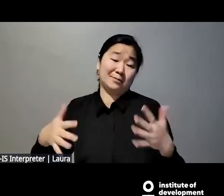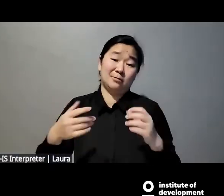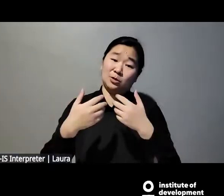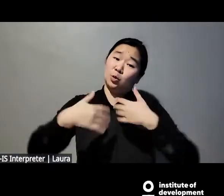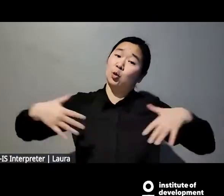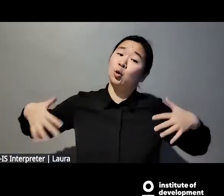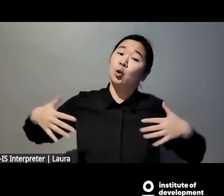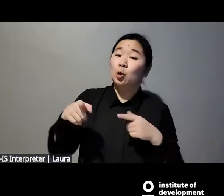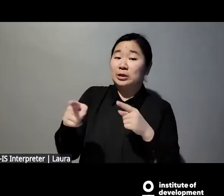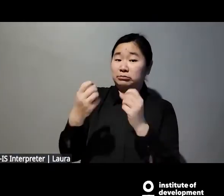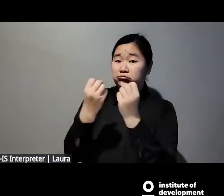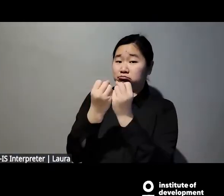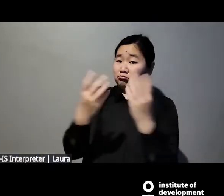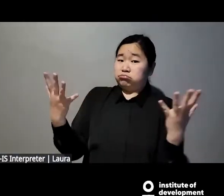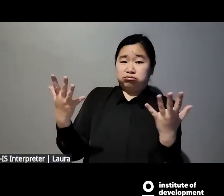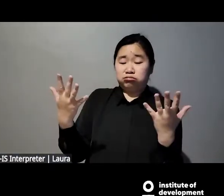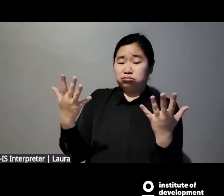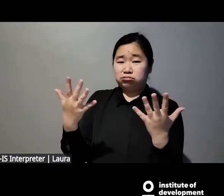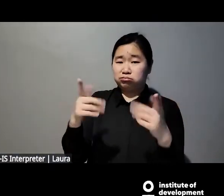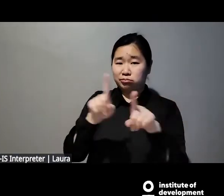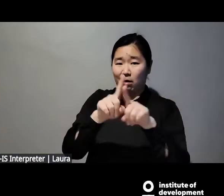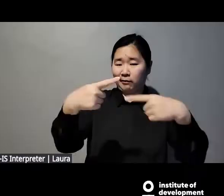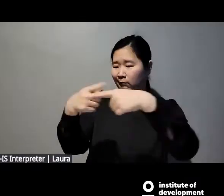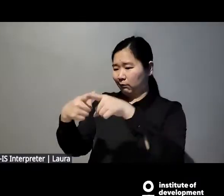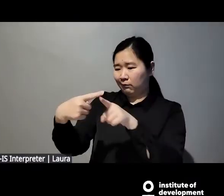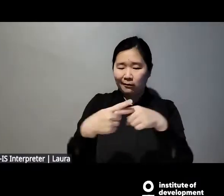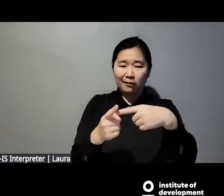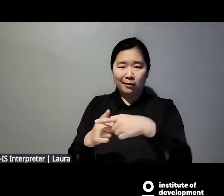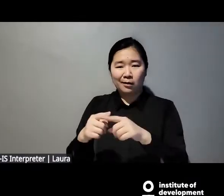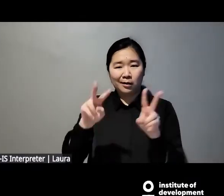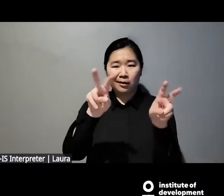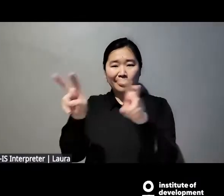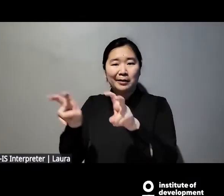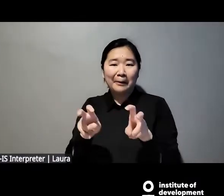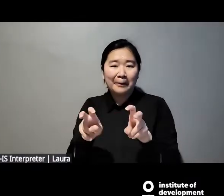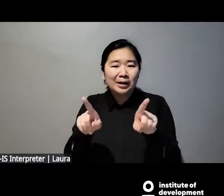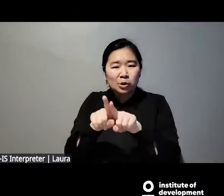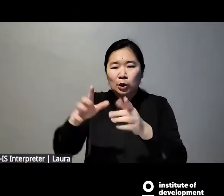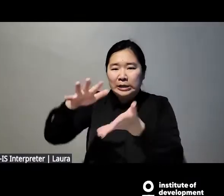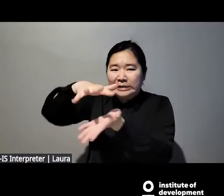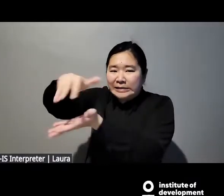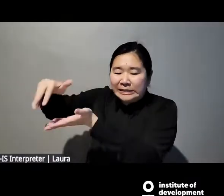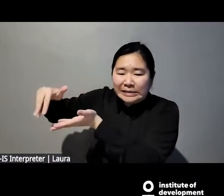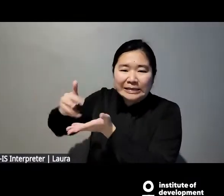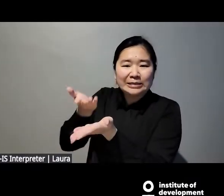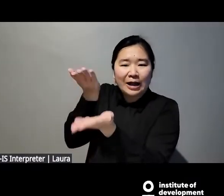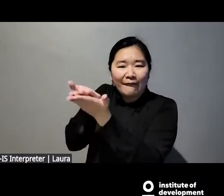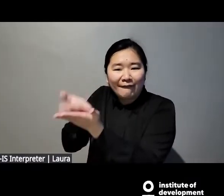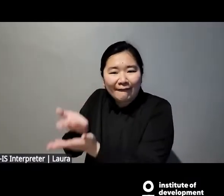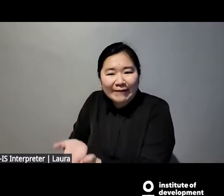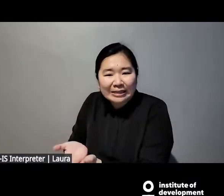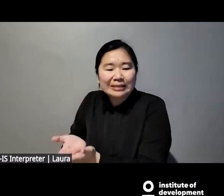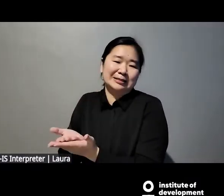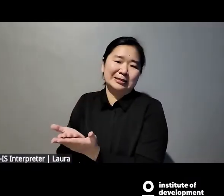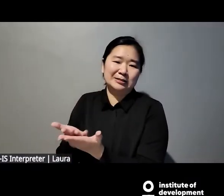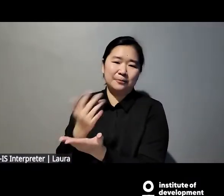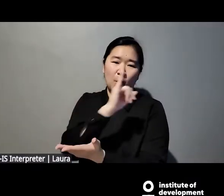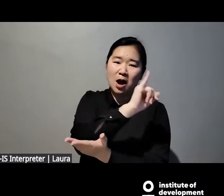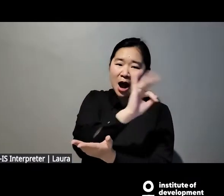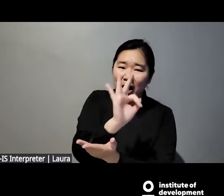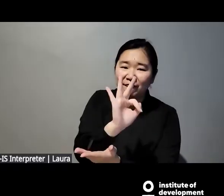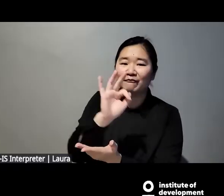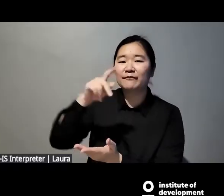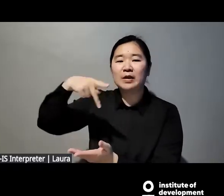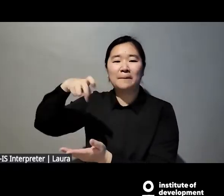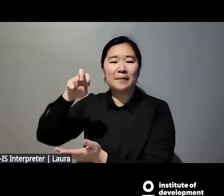for change. And the message there is really people with disabilities must be included across all areas of mainstream development. and